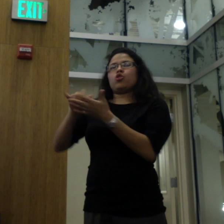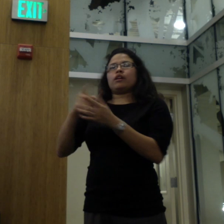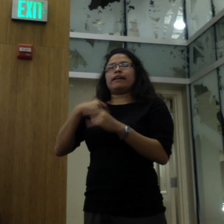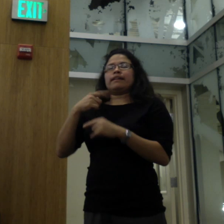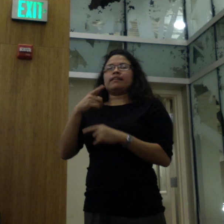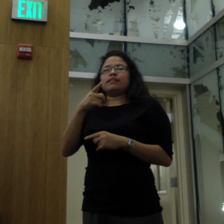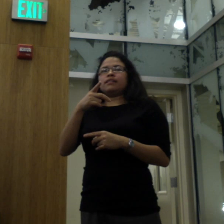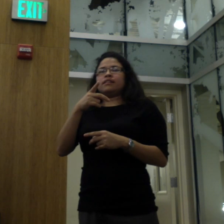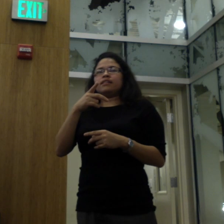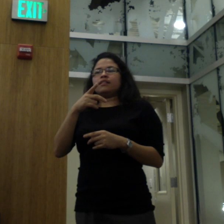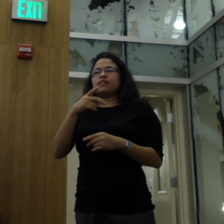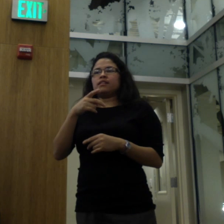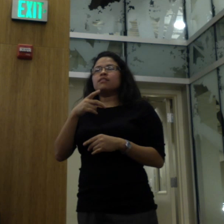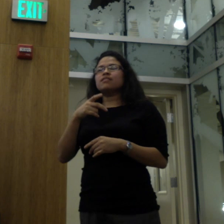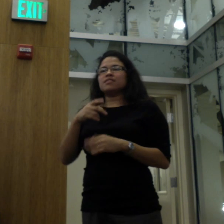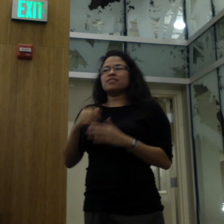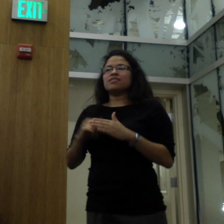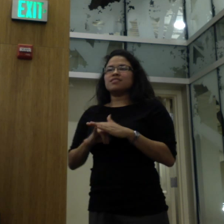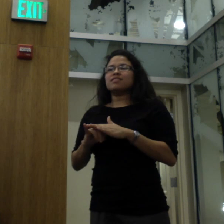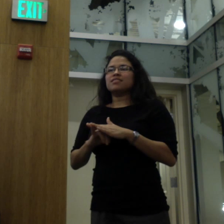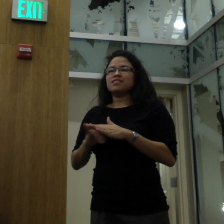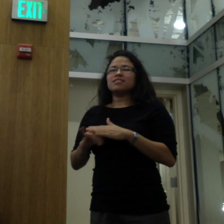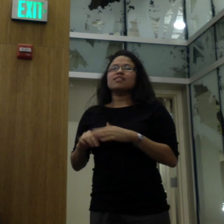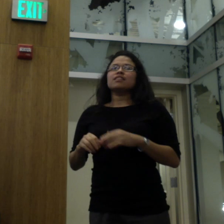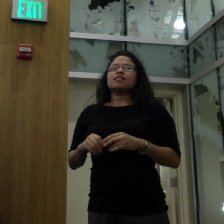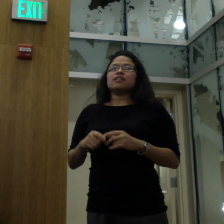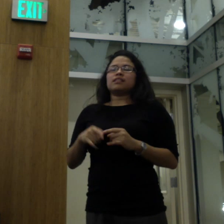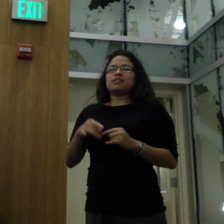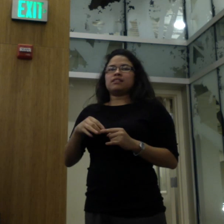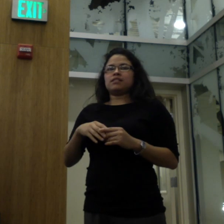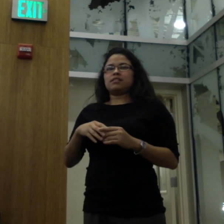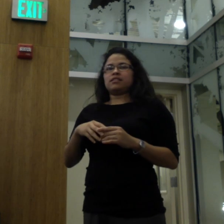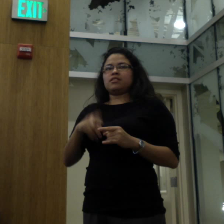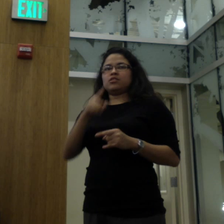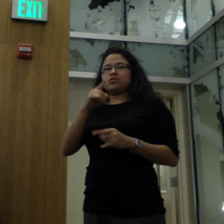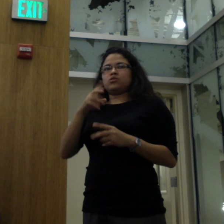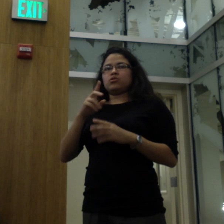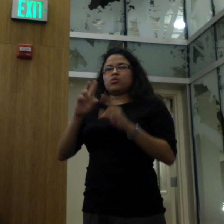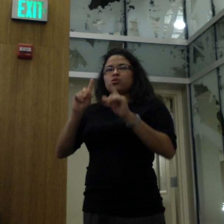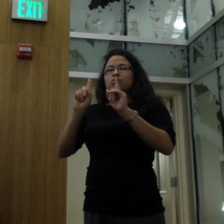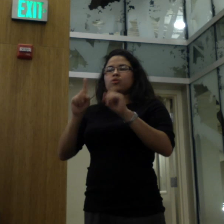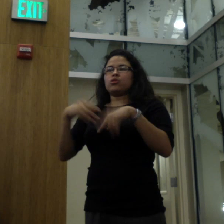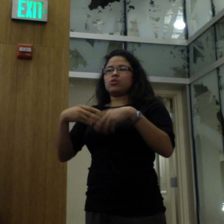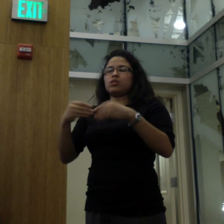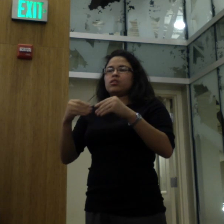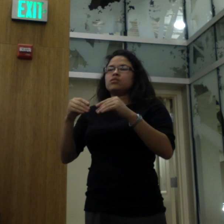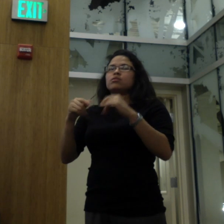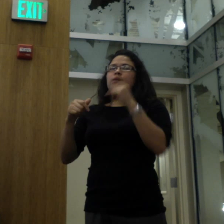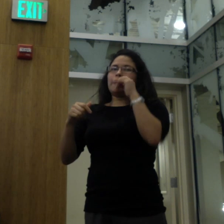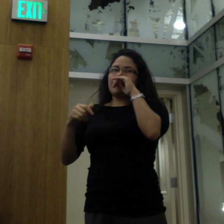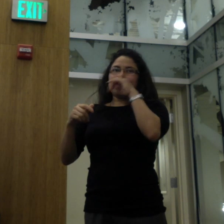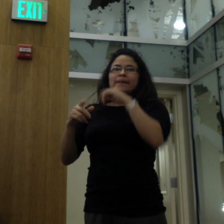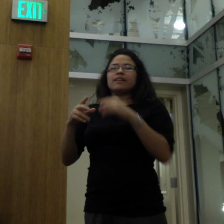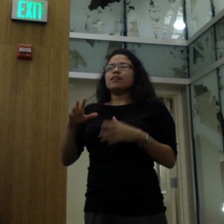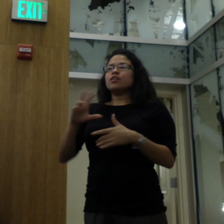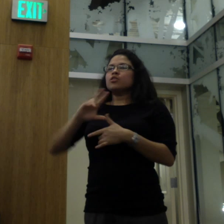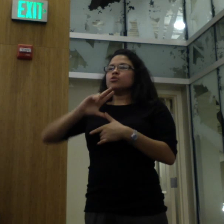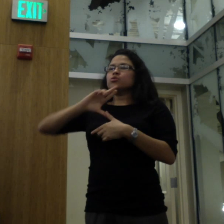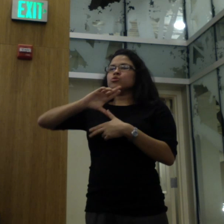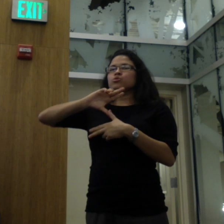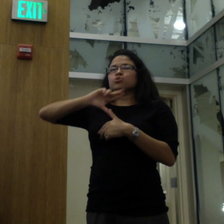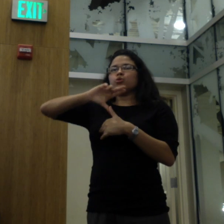power. She walked to a store near her house, and the little man came up to her and asked her if she had power. She didn't say anything for a minute. He